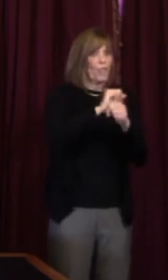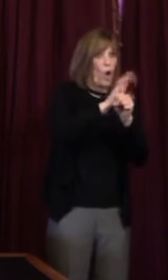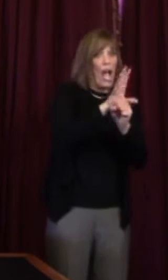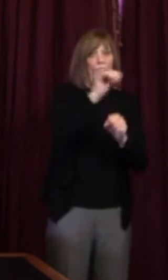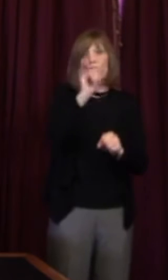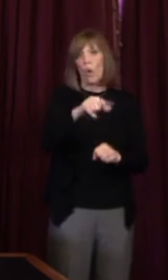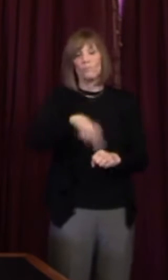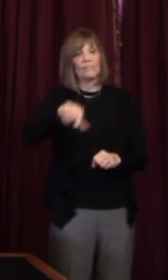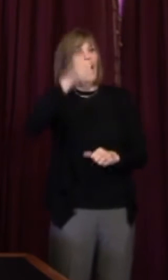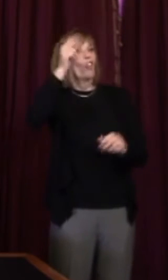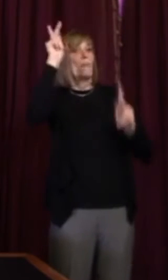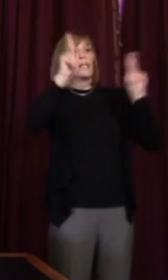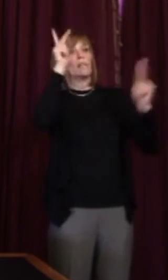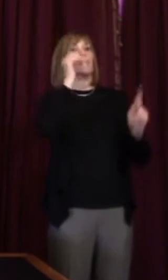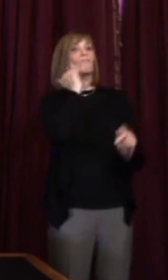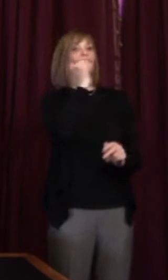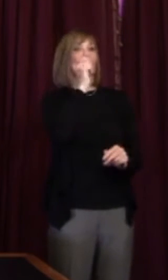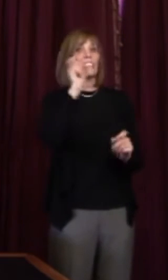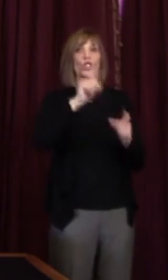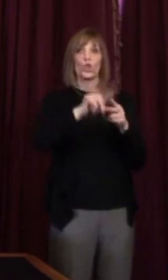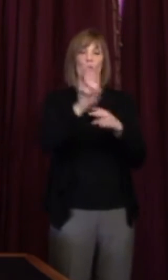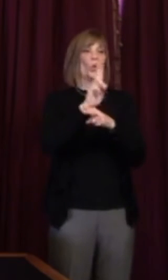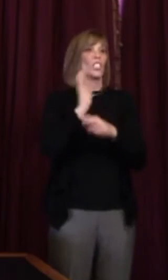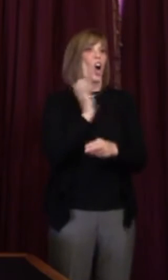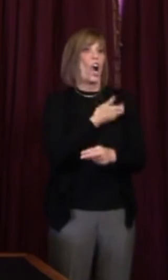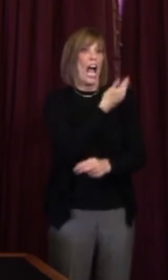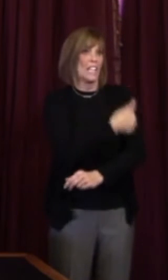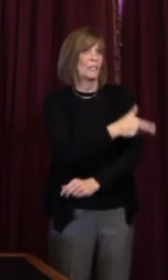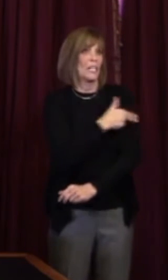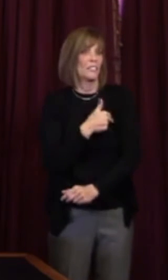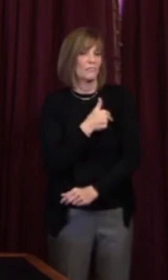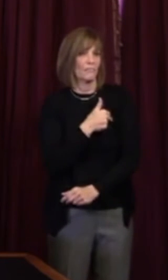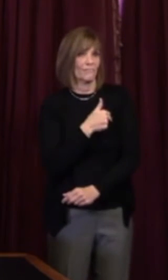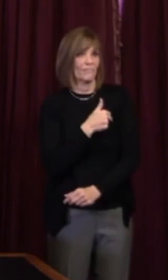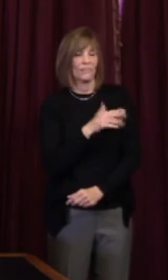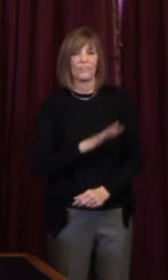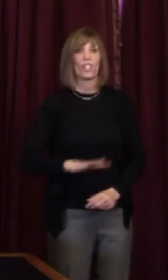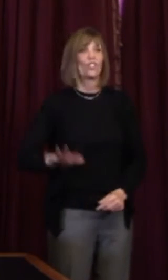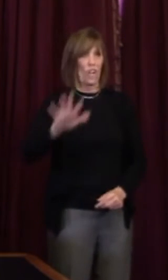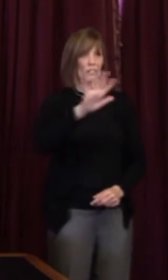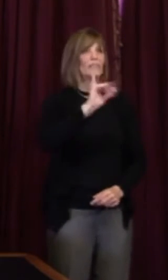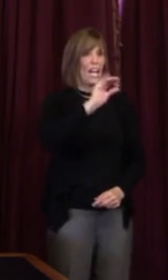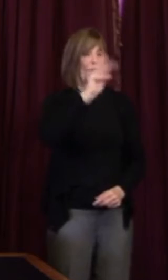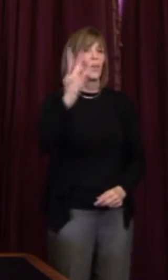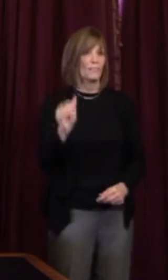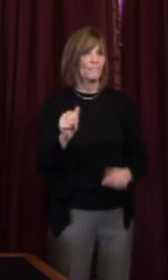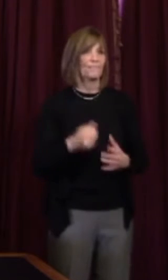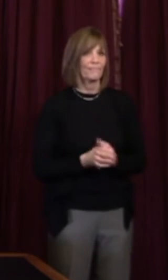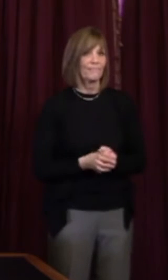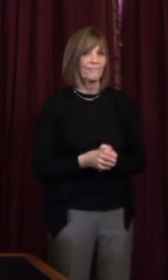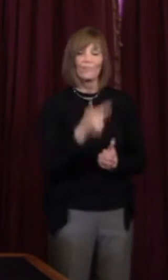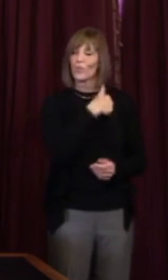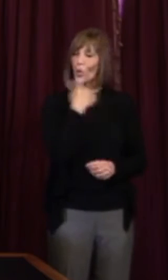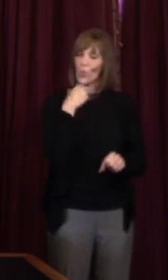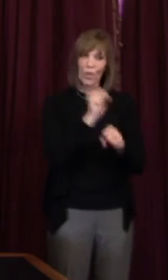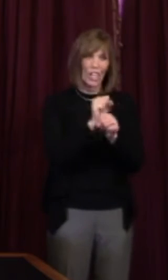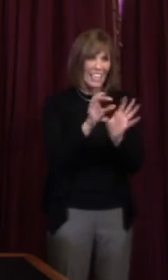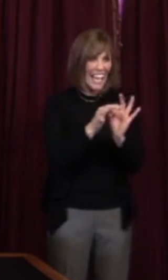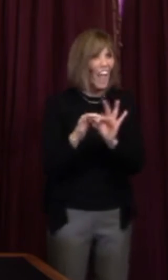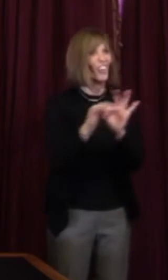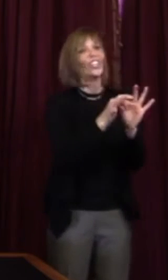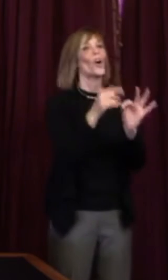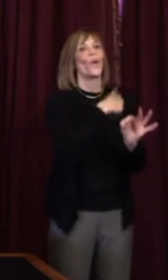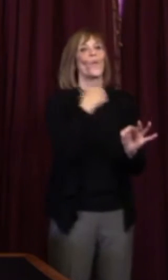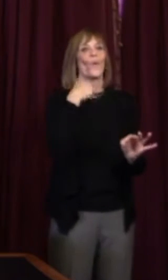also just other individuals that need to utilize our hospitals across the state. So we're working together. We're going to get out there